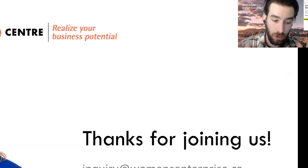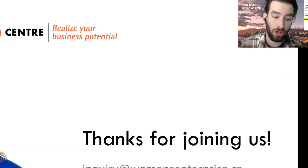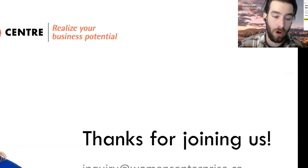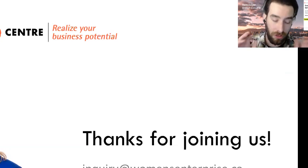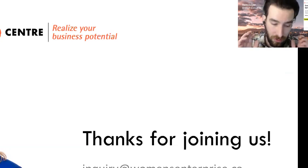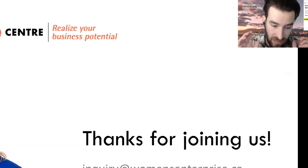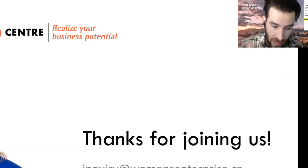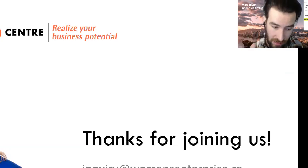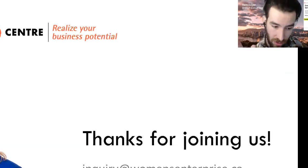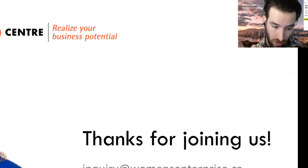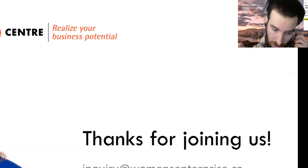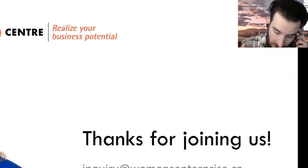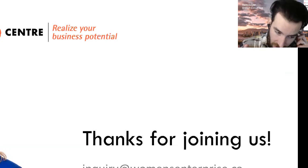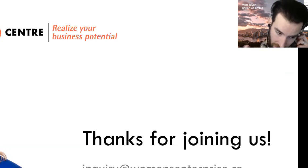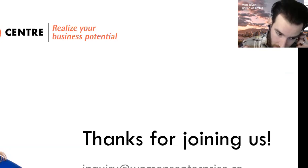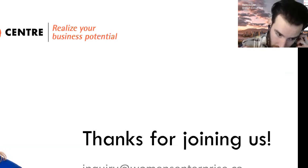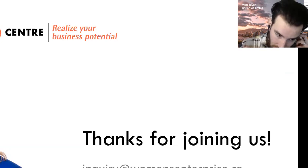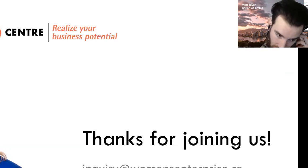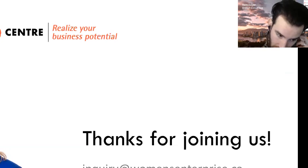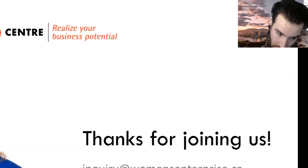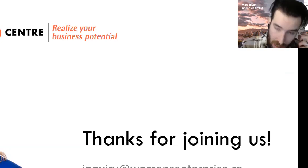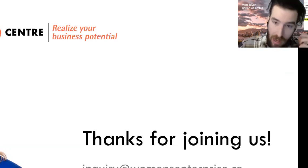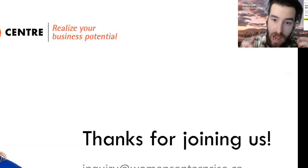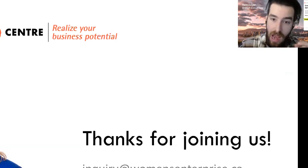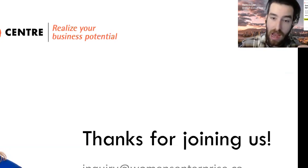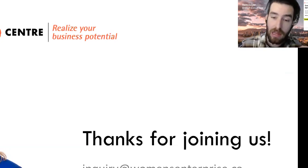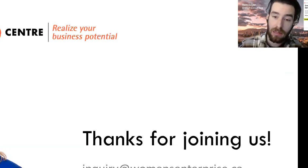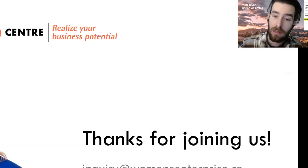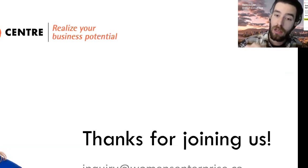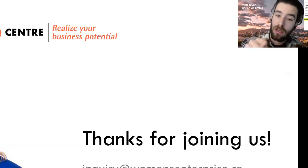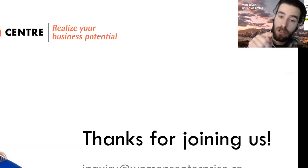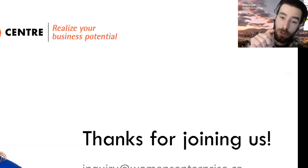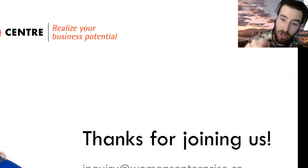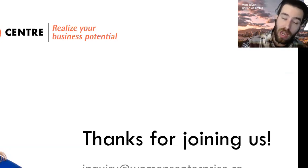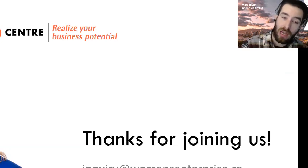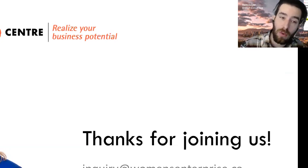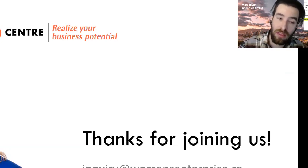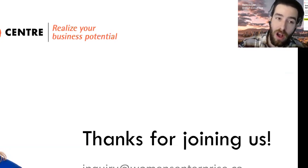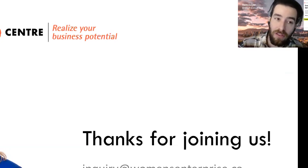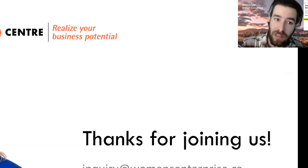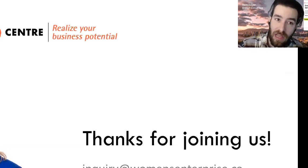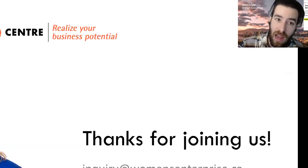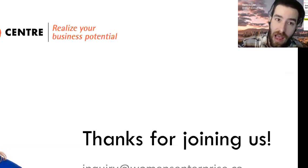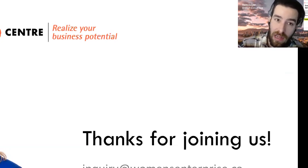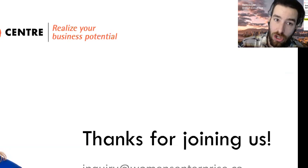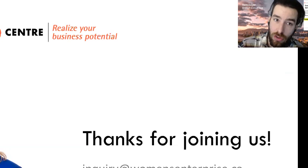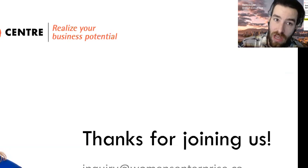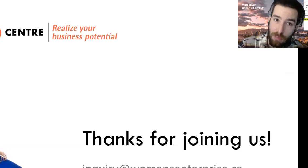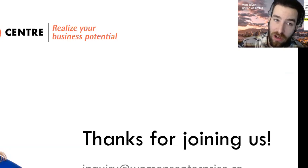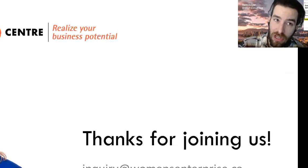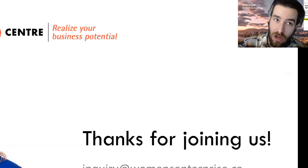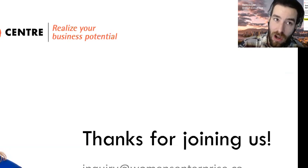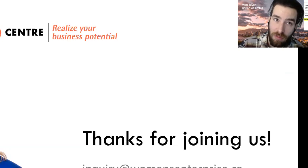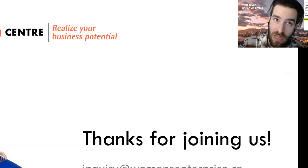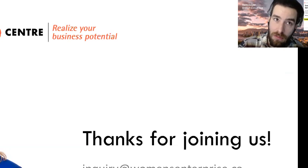the future call through the testing stream of Innovative Solutions Canada, and communicating with the office that had issued